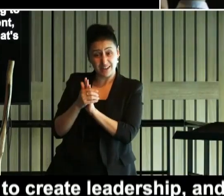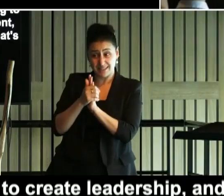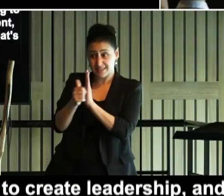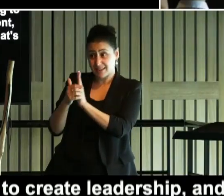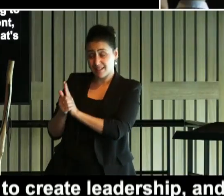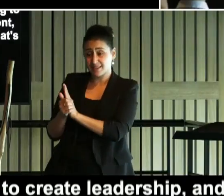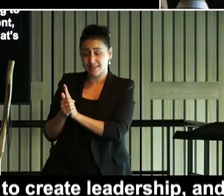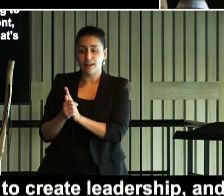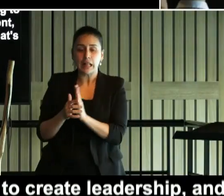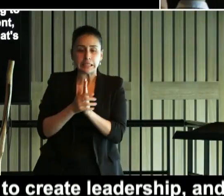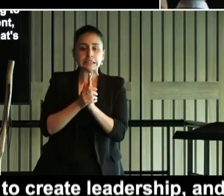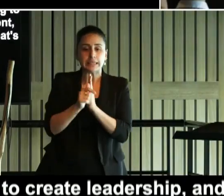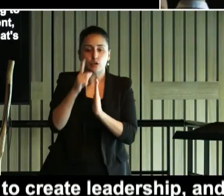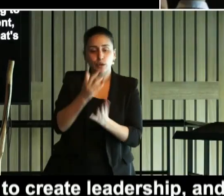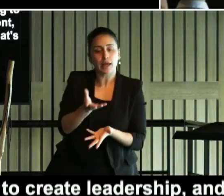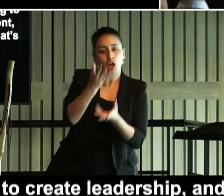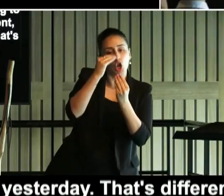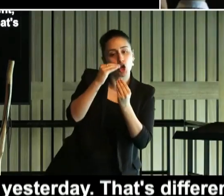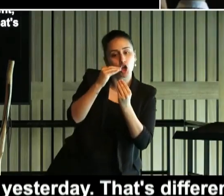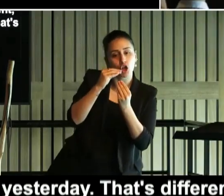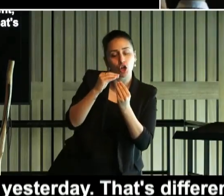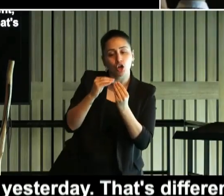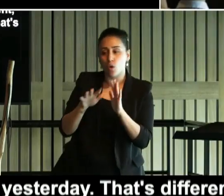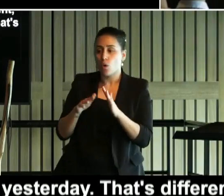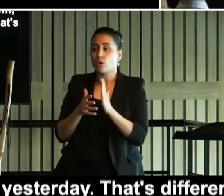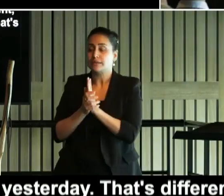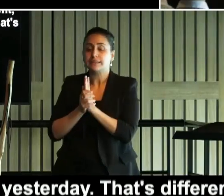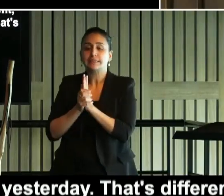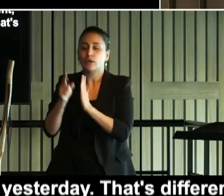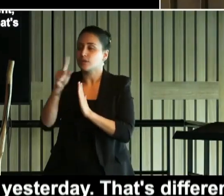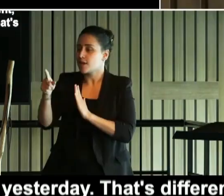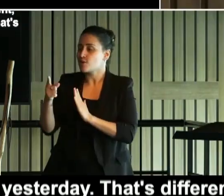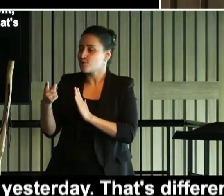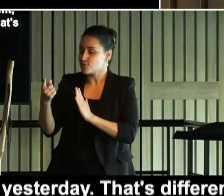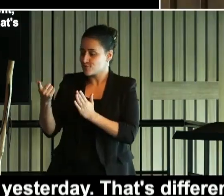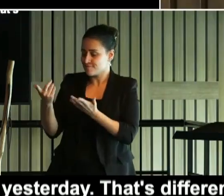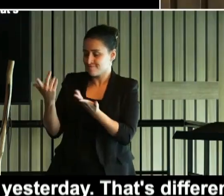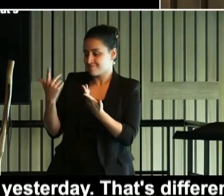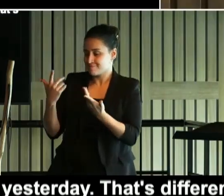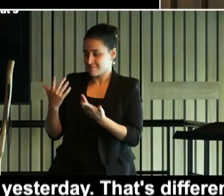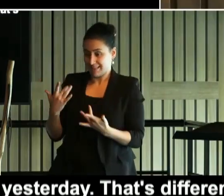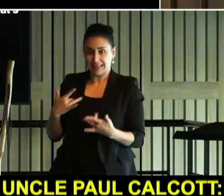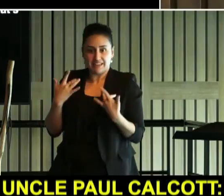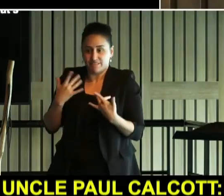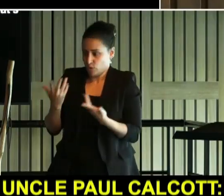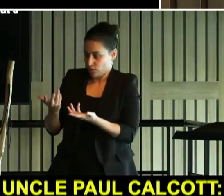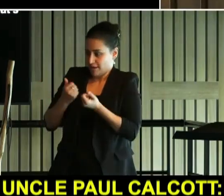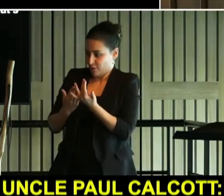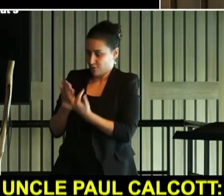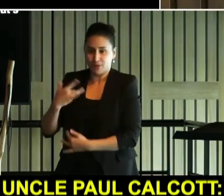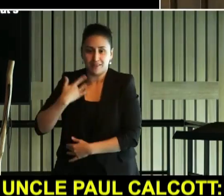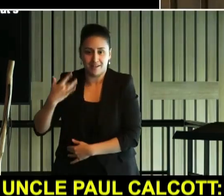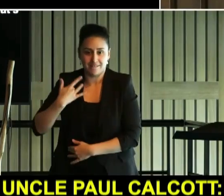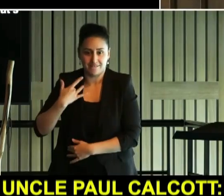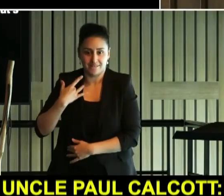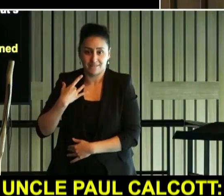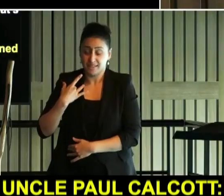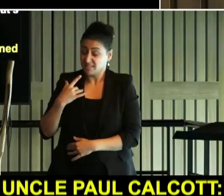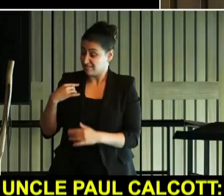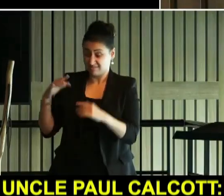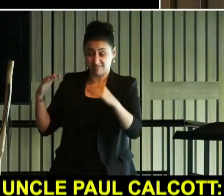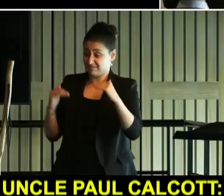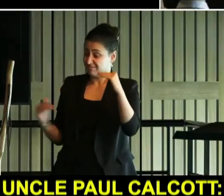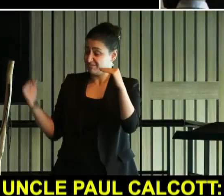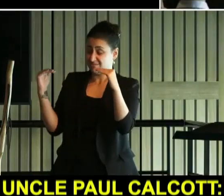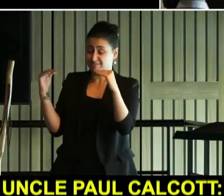difference between skills that are taught and skills that are earned. And the skills that are earned and lived are just as important in a resume as the skills you were taught.